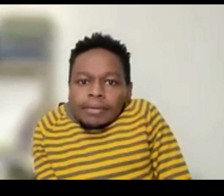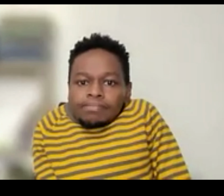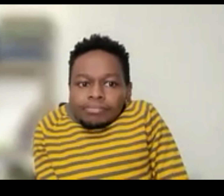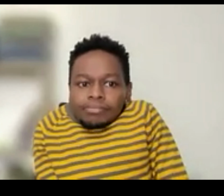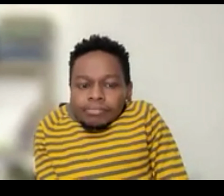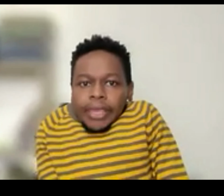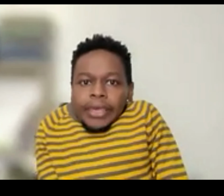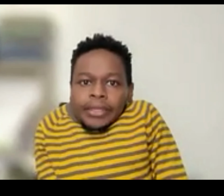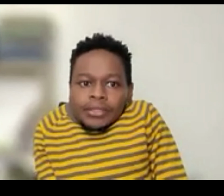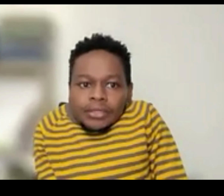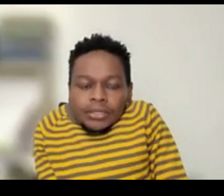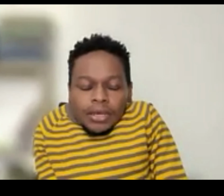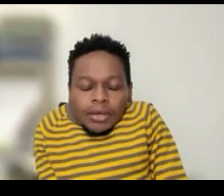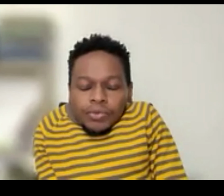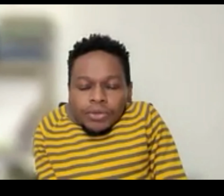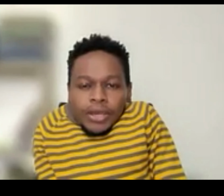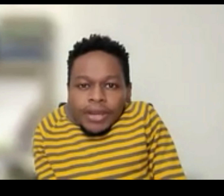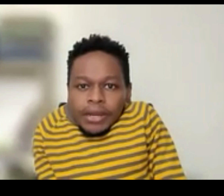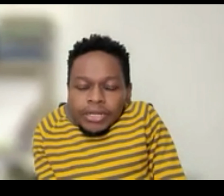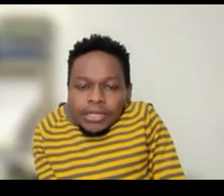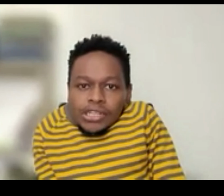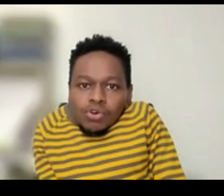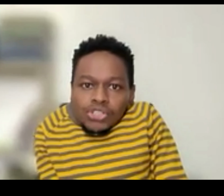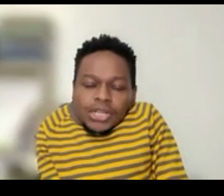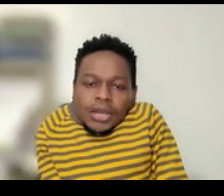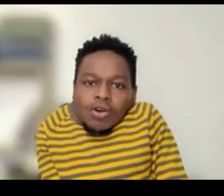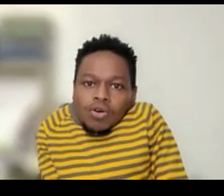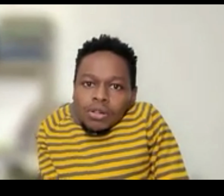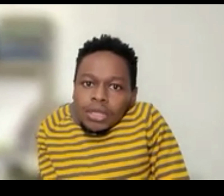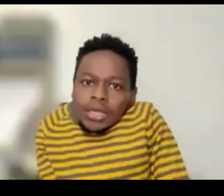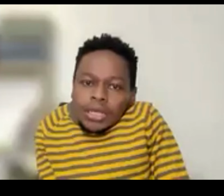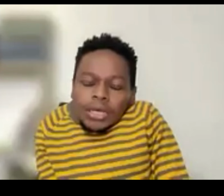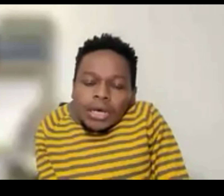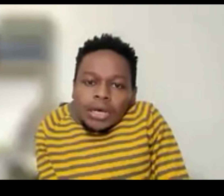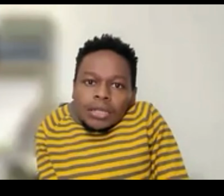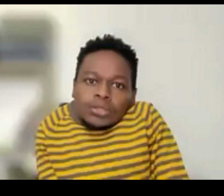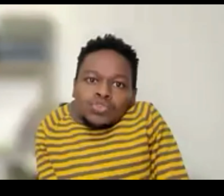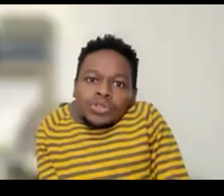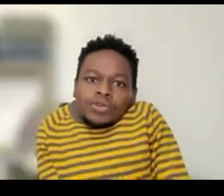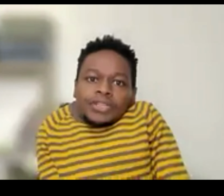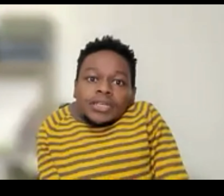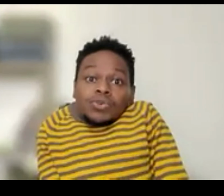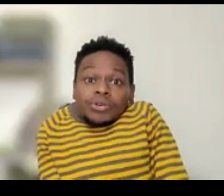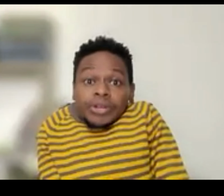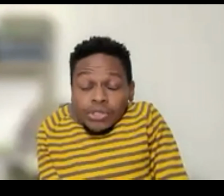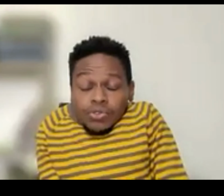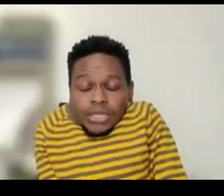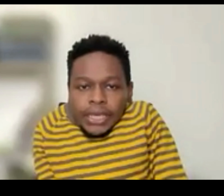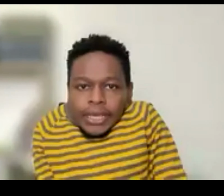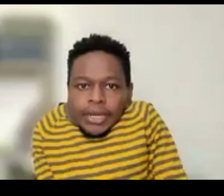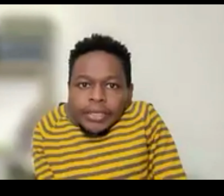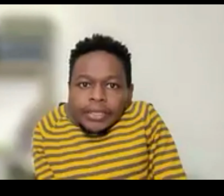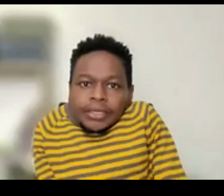We have currently launched a call to innovators already using AI in